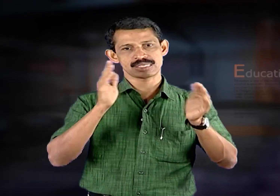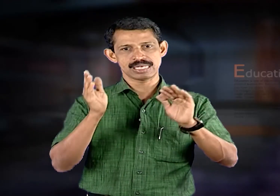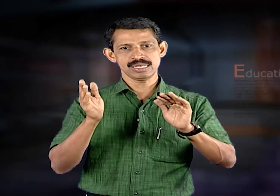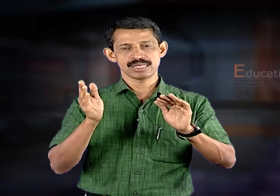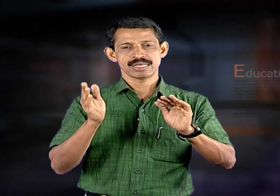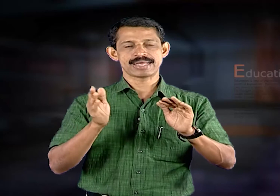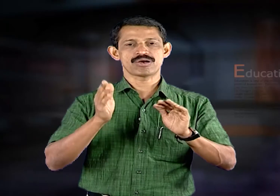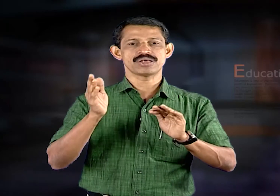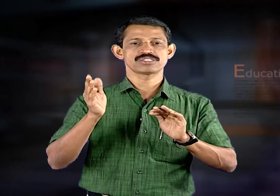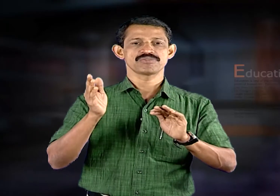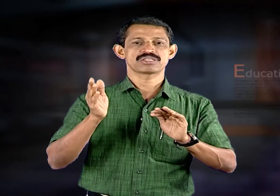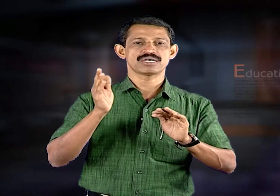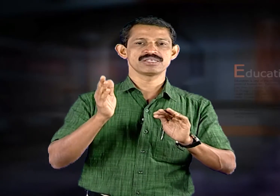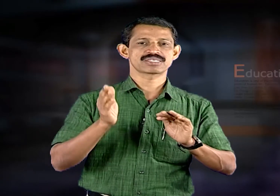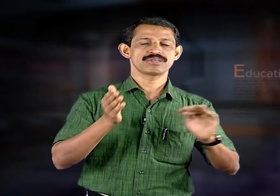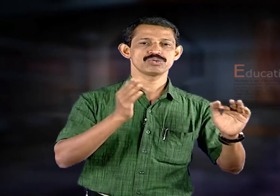skill and knowledge with others can do so.